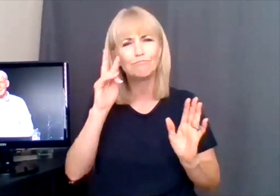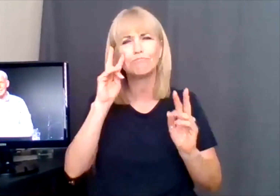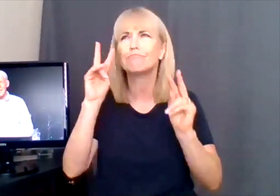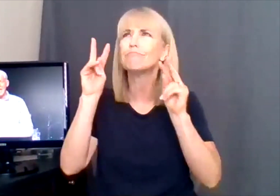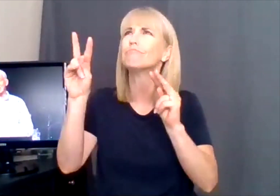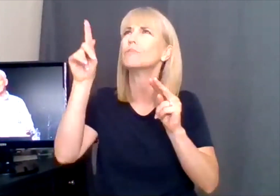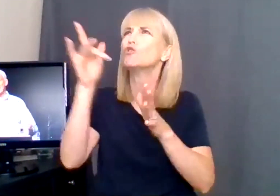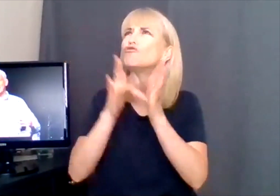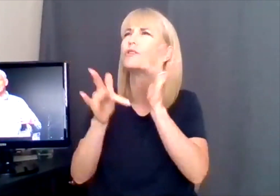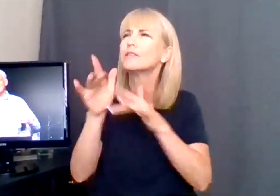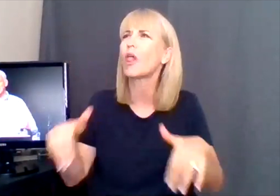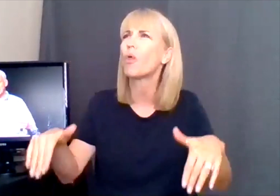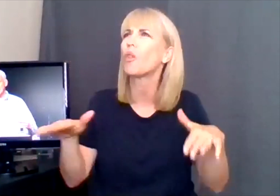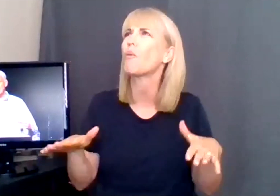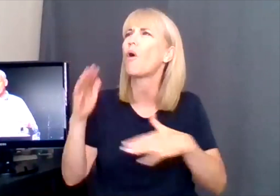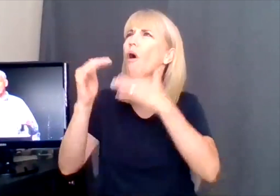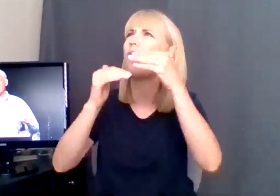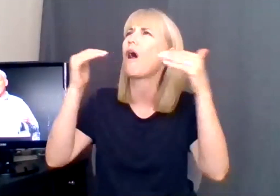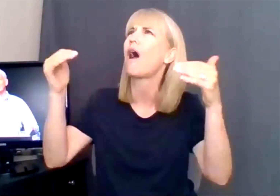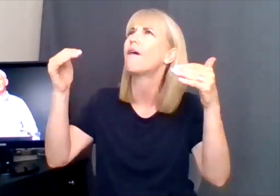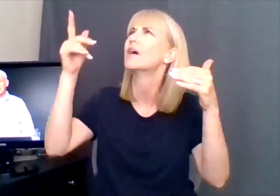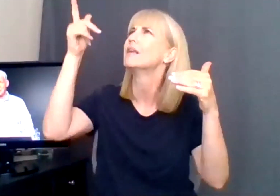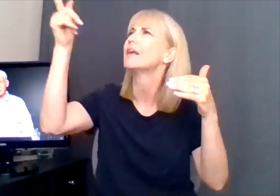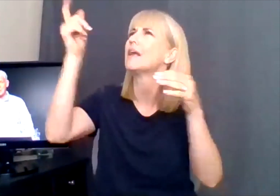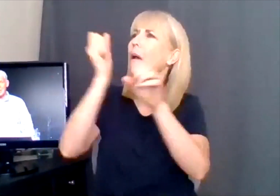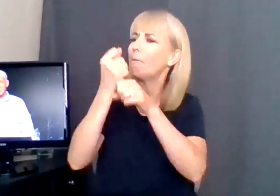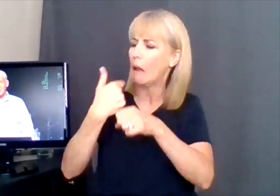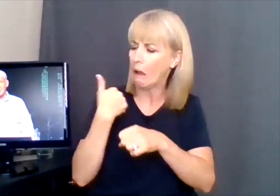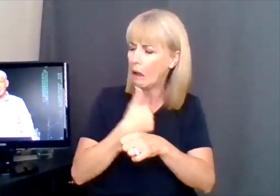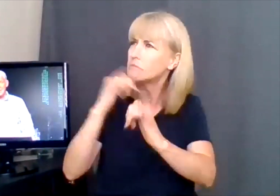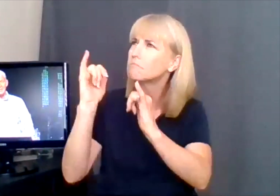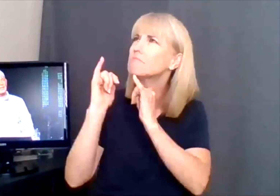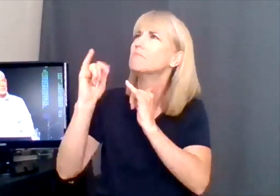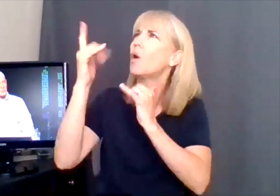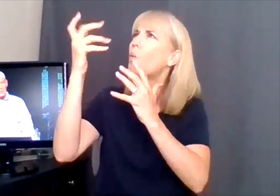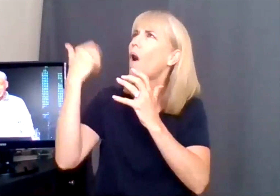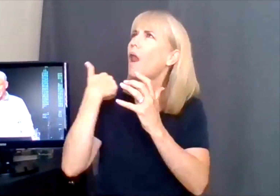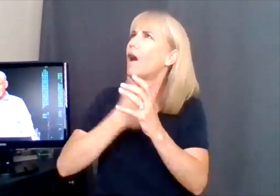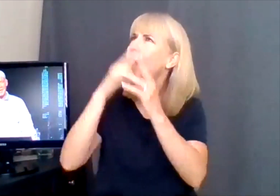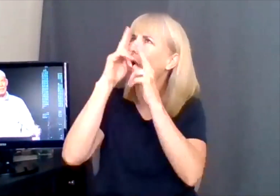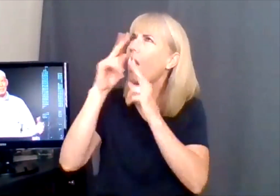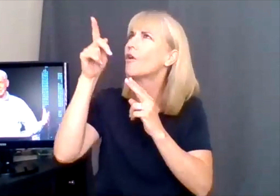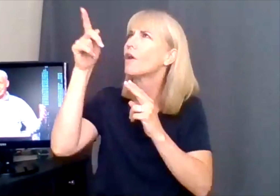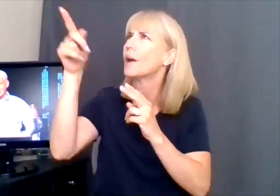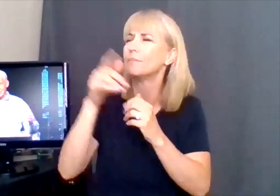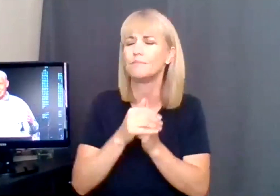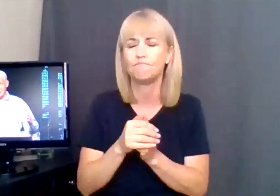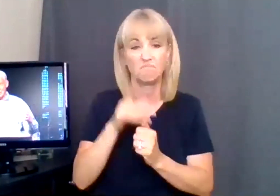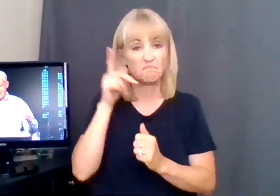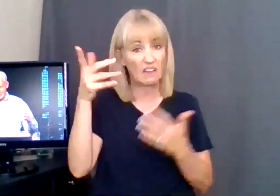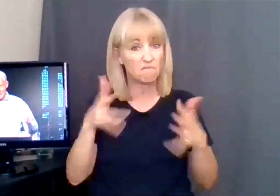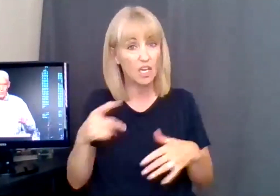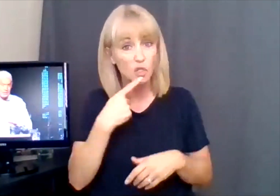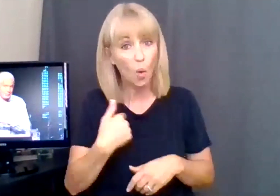in heaven, and he created us in his image, that we would honor him through this life. He said, in this world, you're going to have trouble and there's going to be